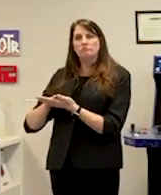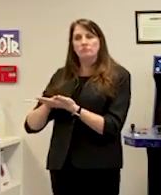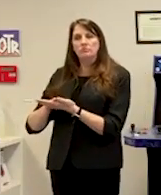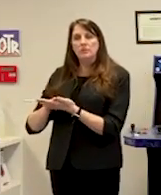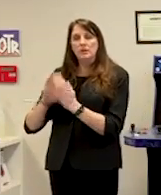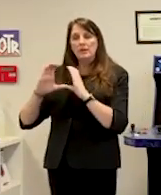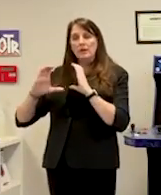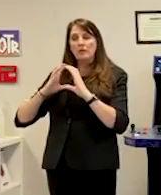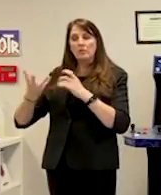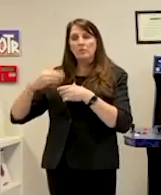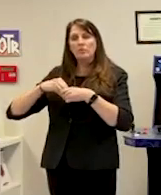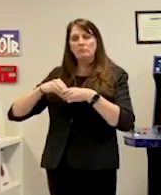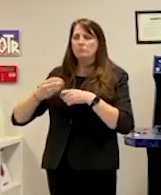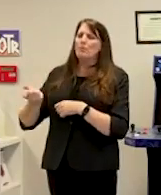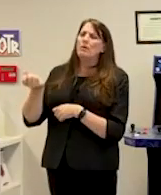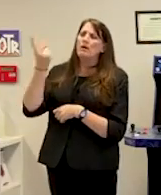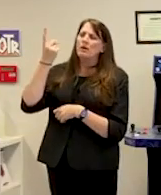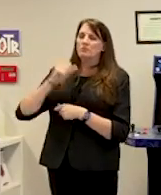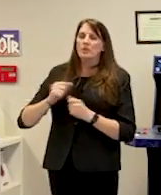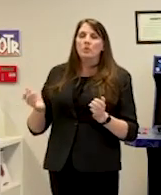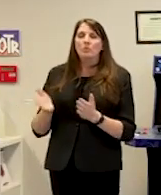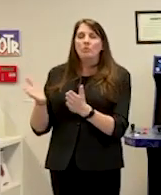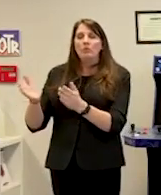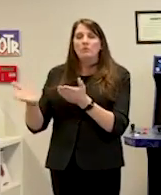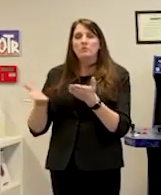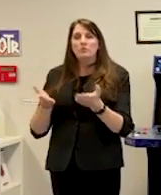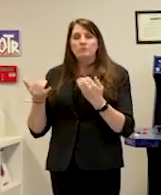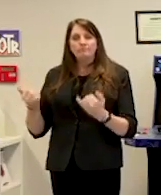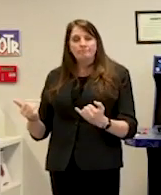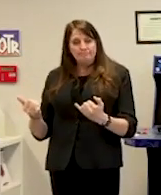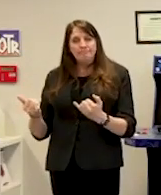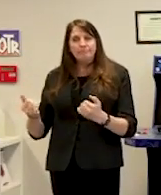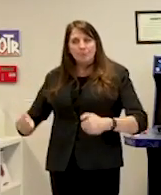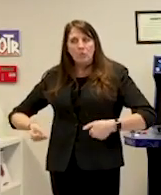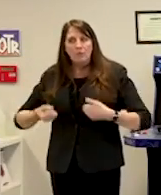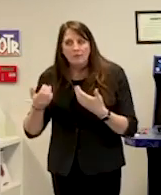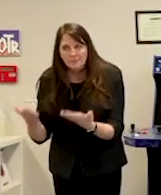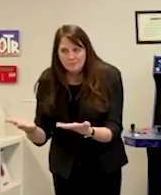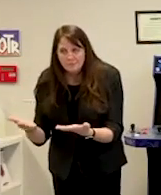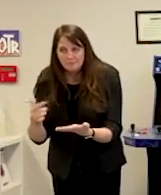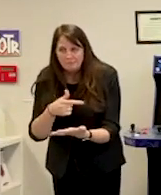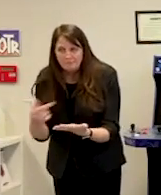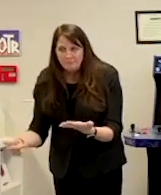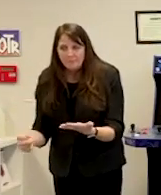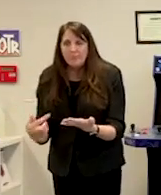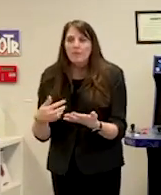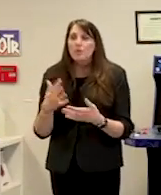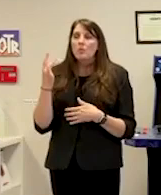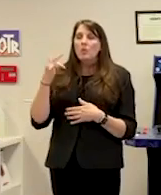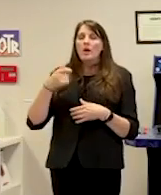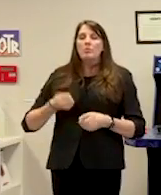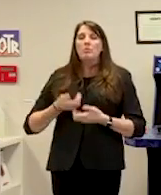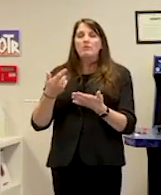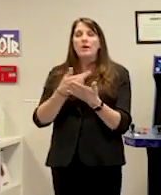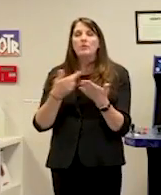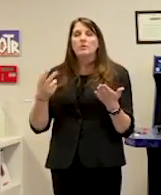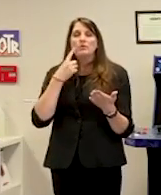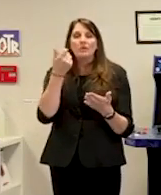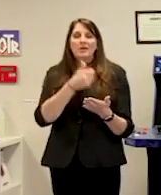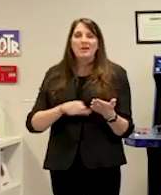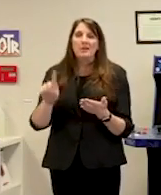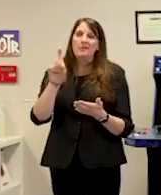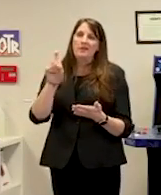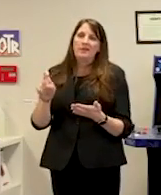include understanding and promoting services that we currently offer so we can get resources to those who need help the most.